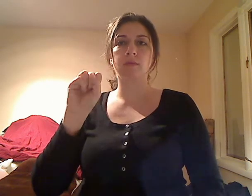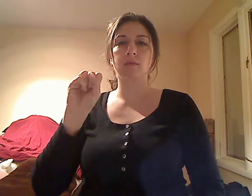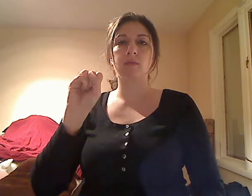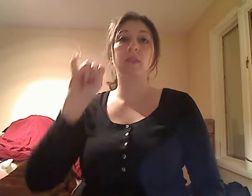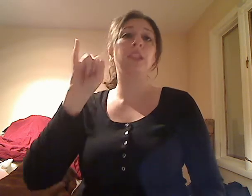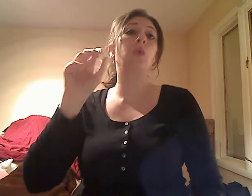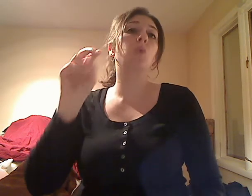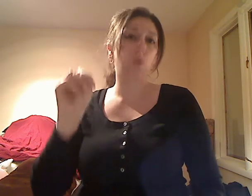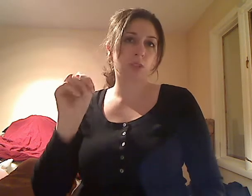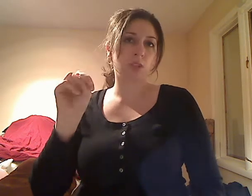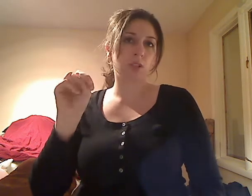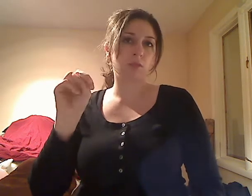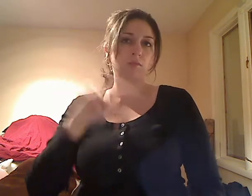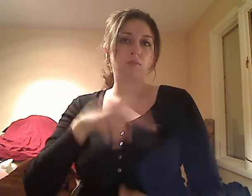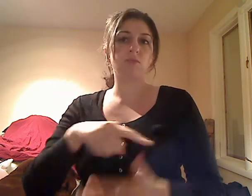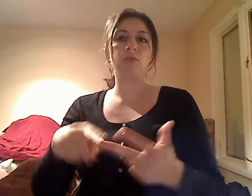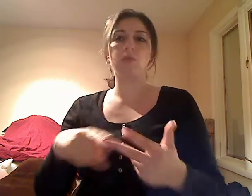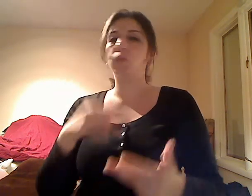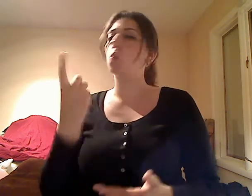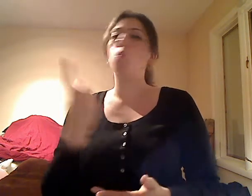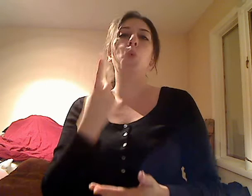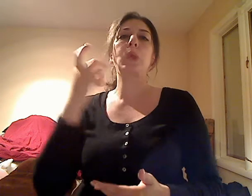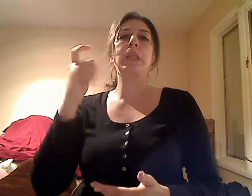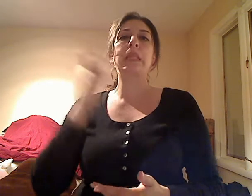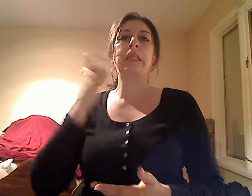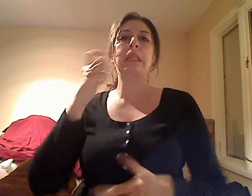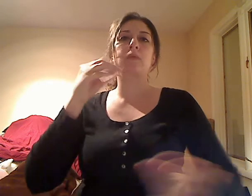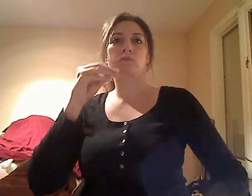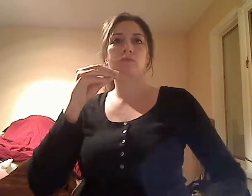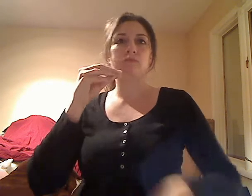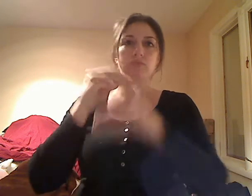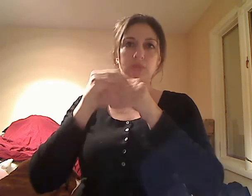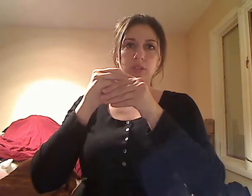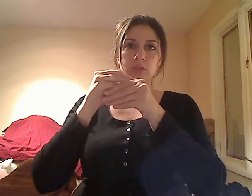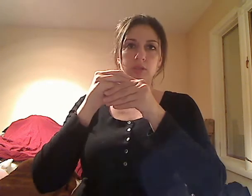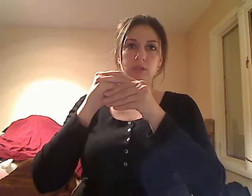Looks like it's O-I. I think they wrote over that one. That one's all right. And that